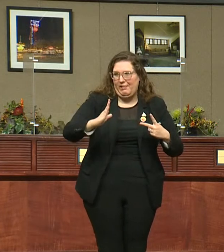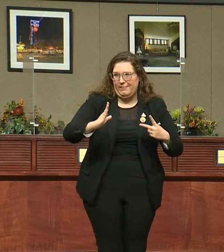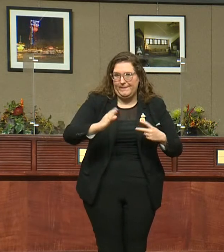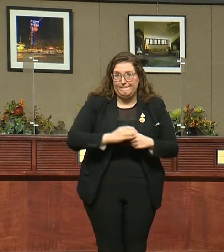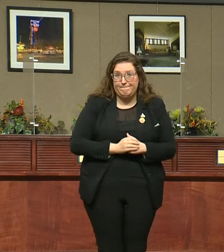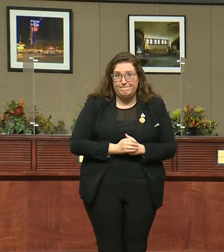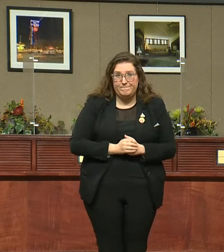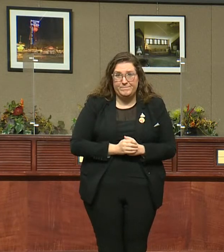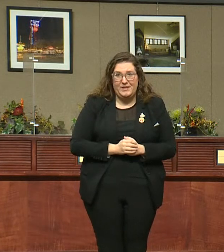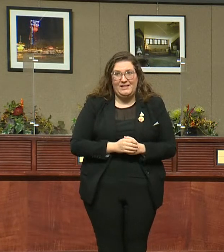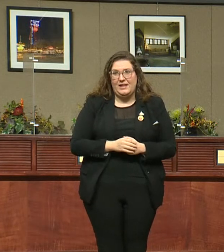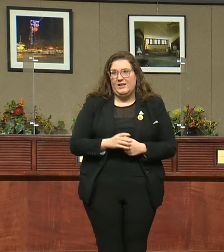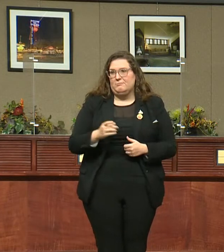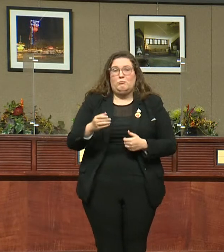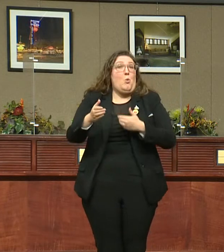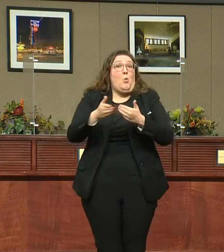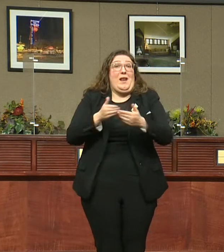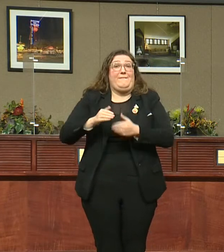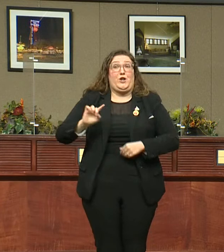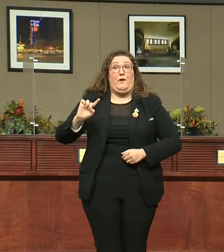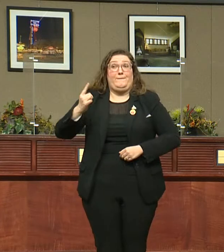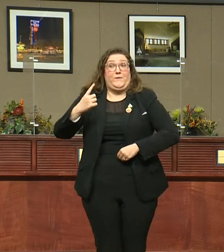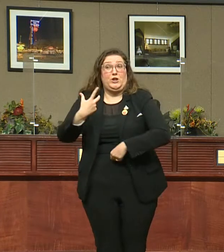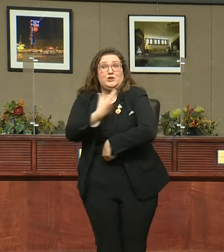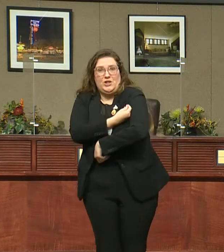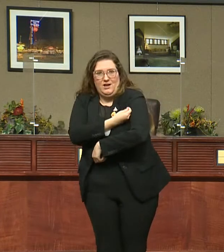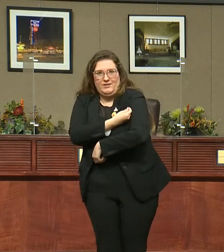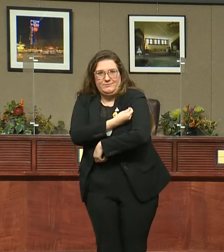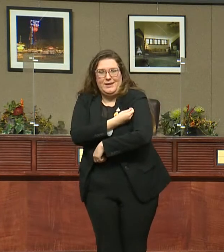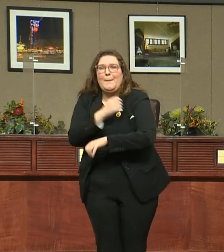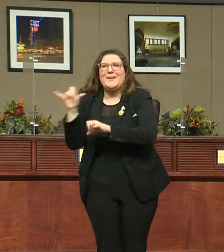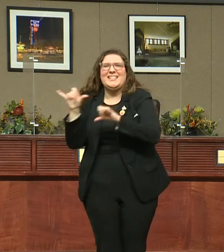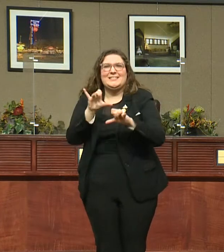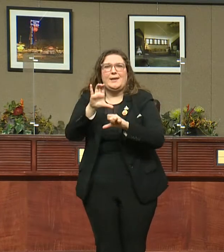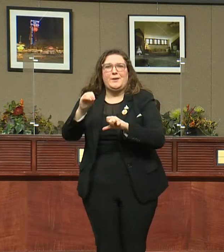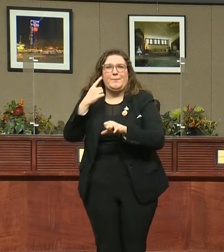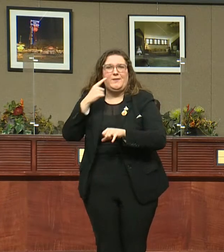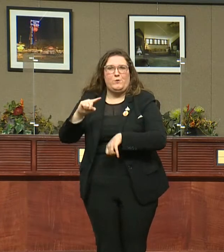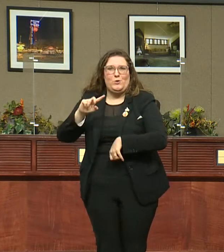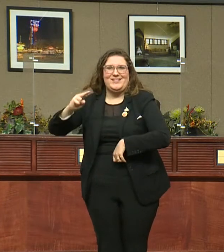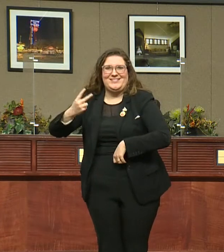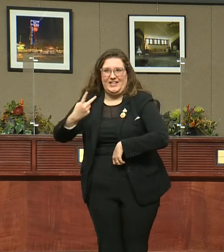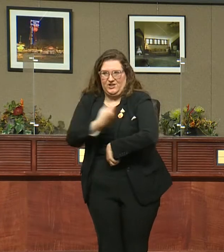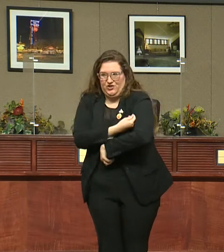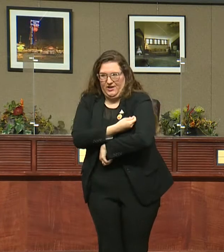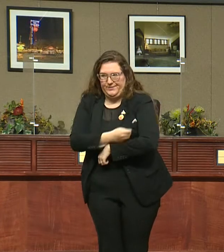have received in the first dosage. Now, we have that vaccine for you right now.